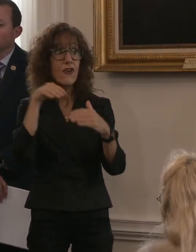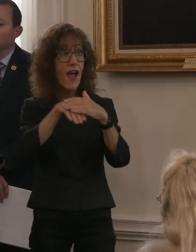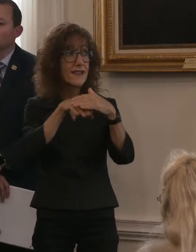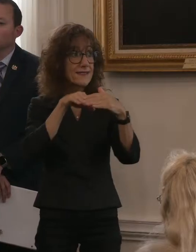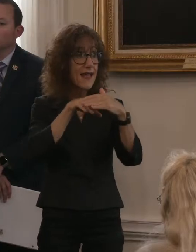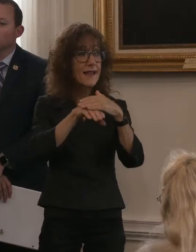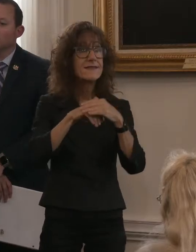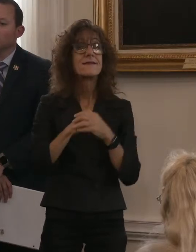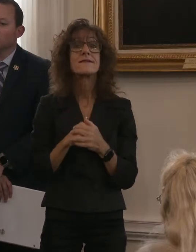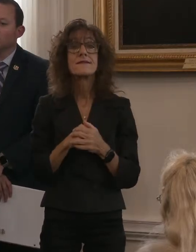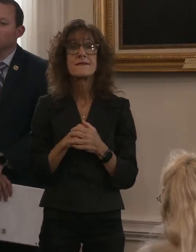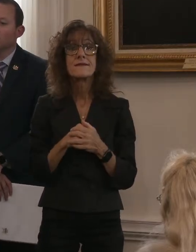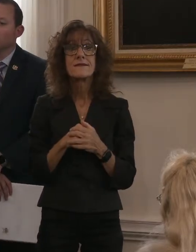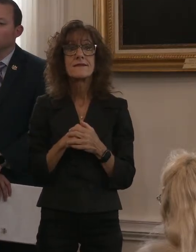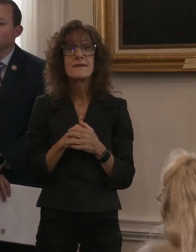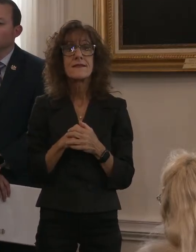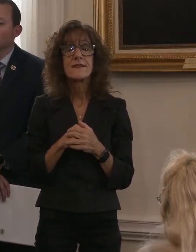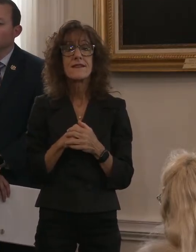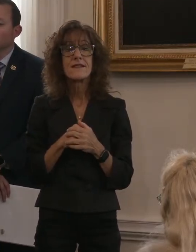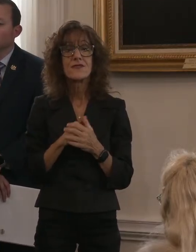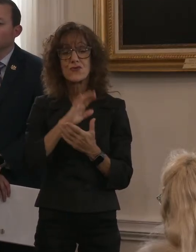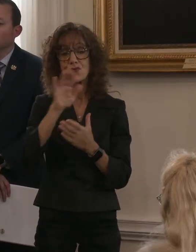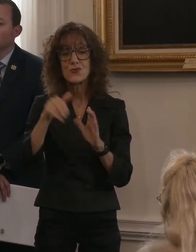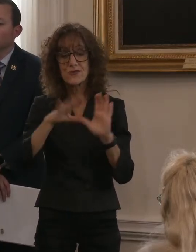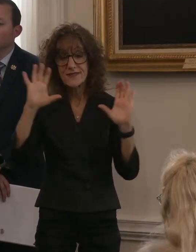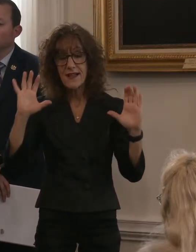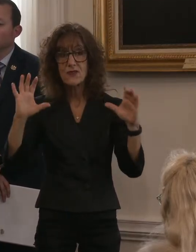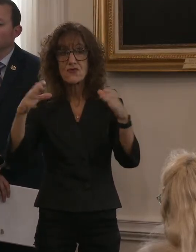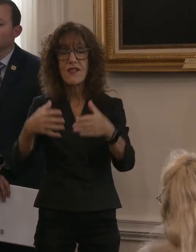access to a centralized